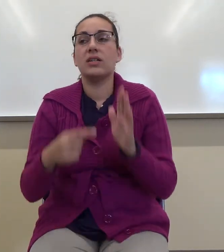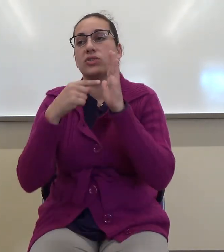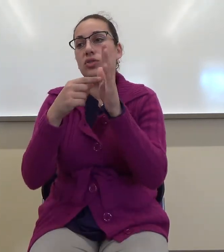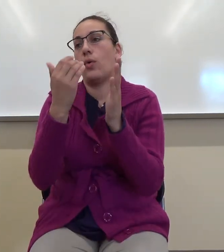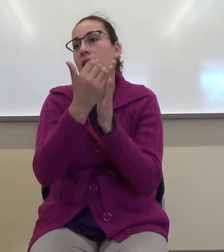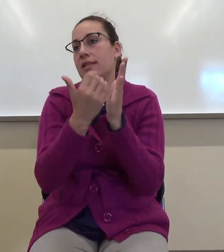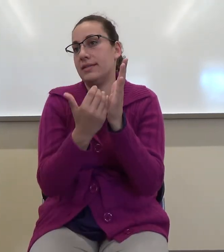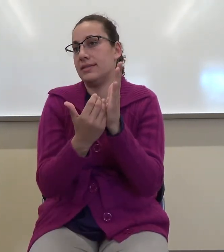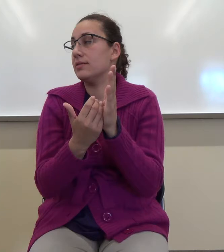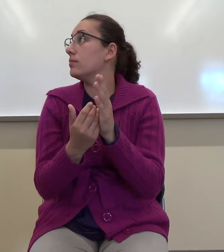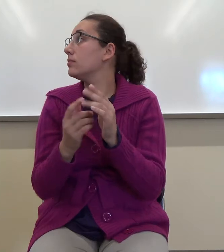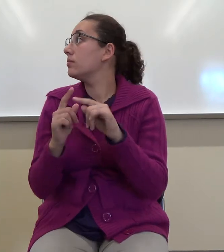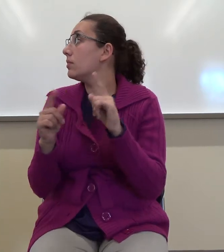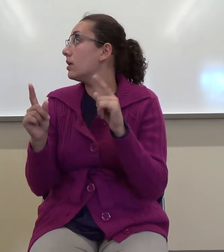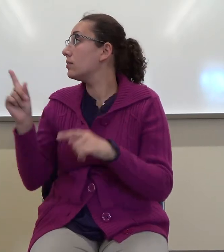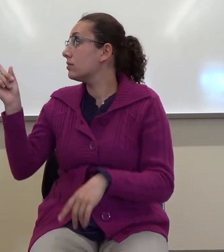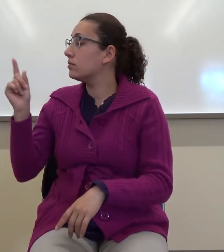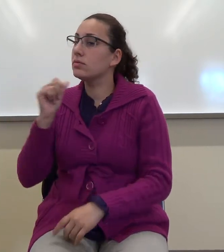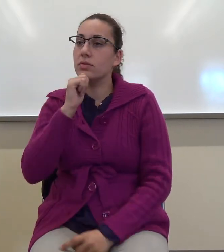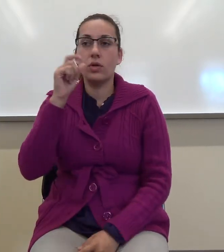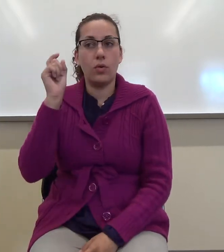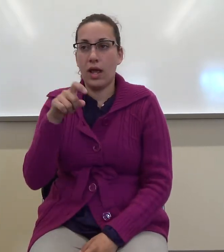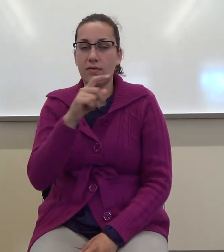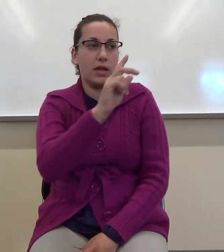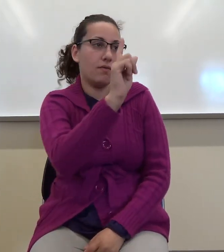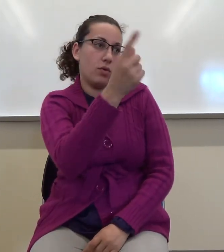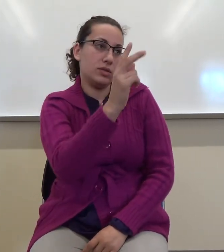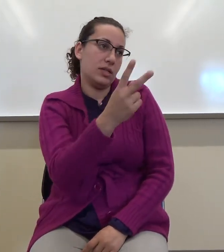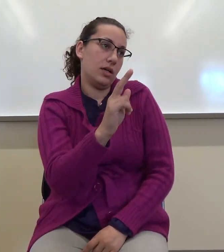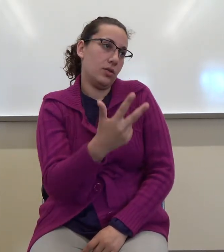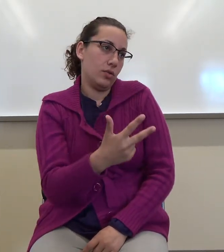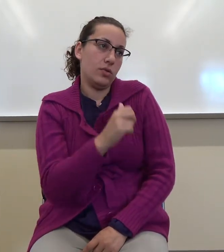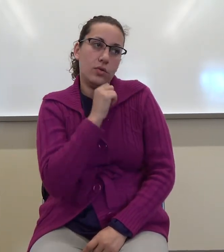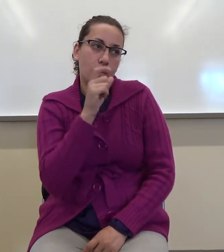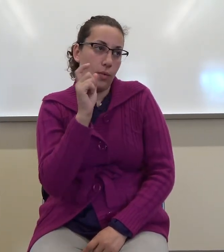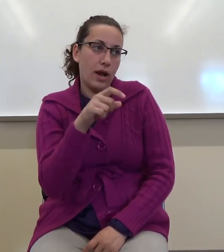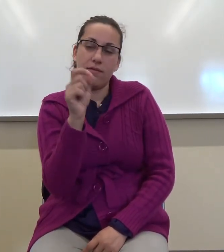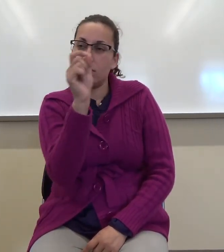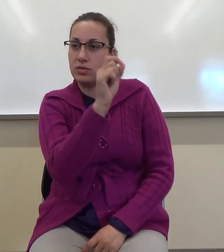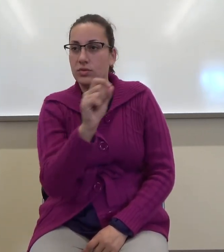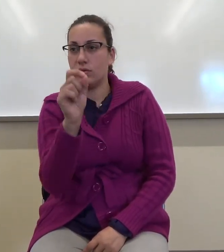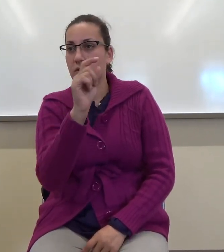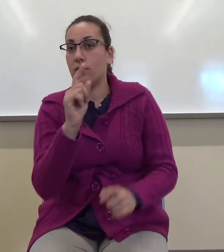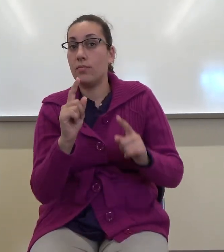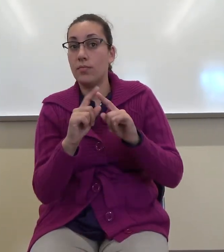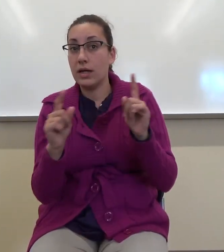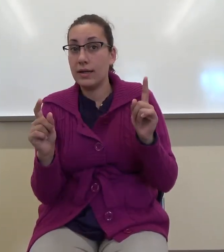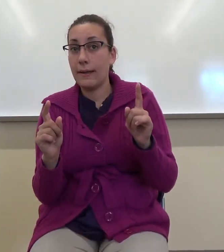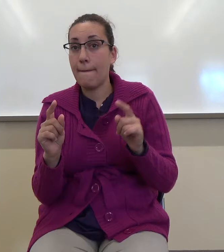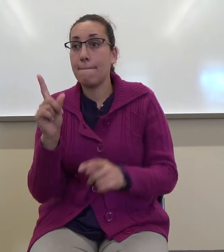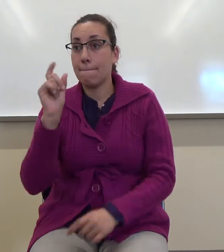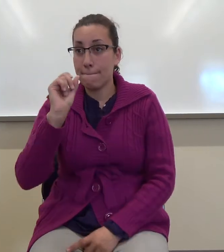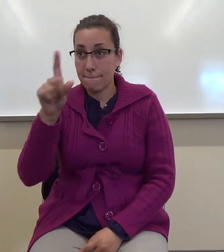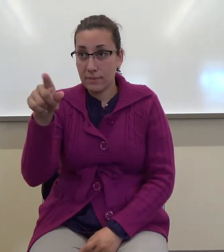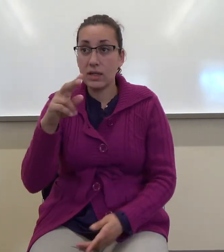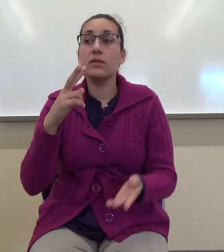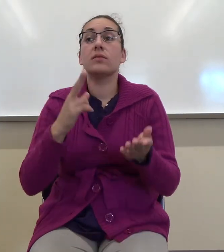circles you don't have to do. You could highlight those. But this one is asking you, again, double check your directions.